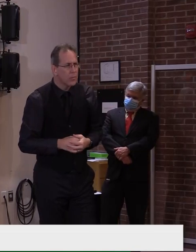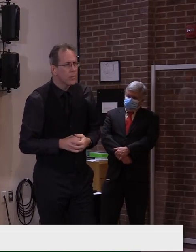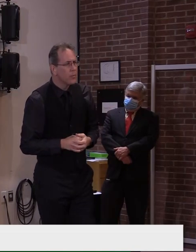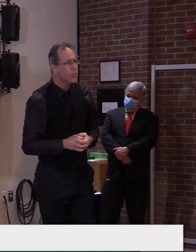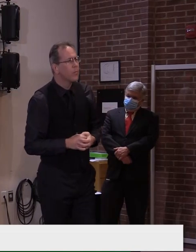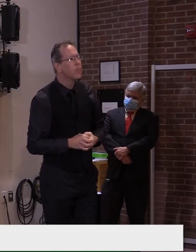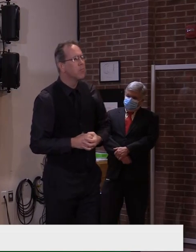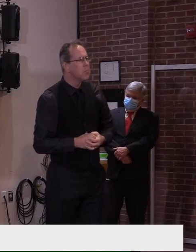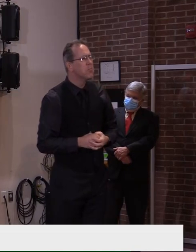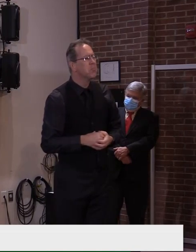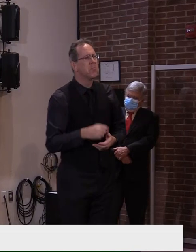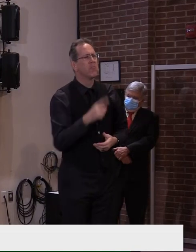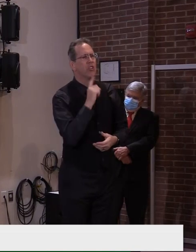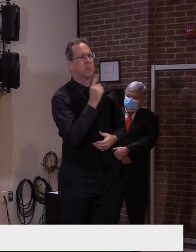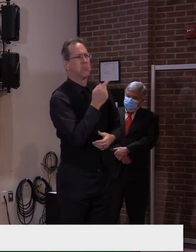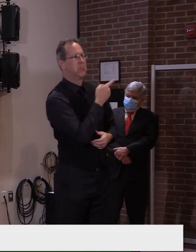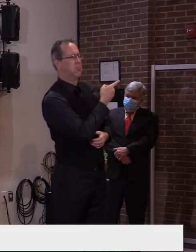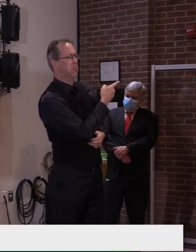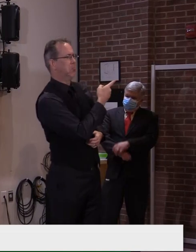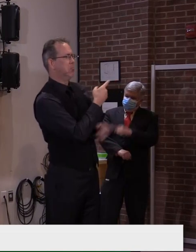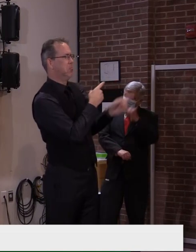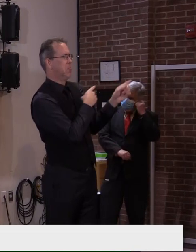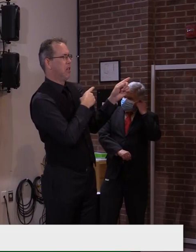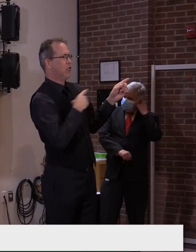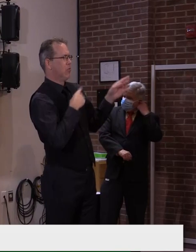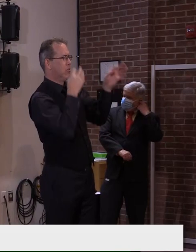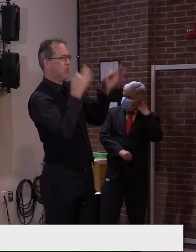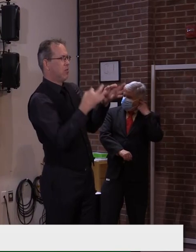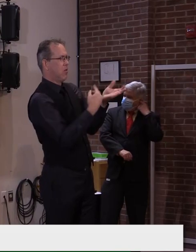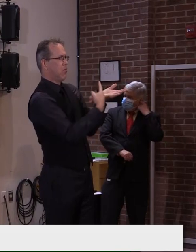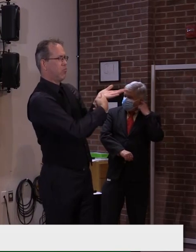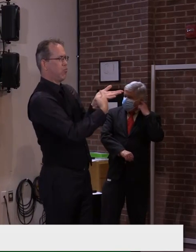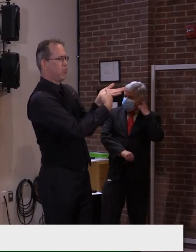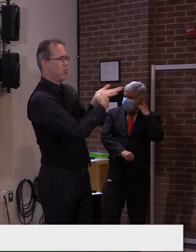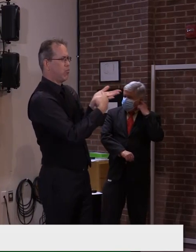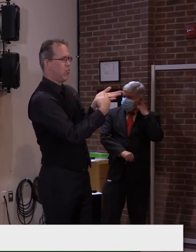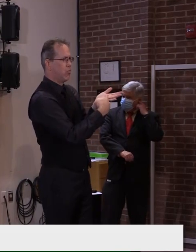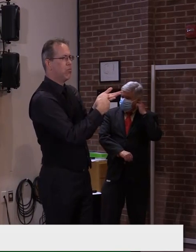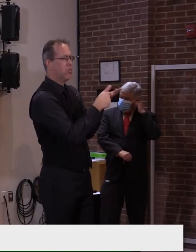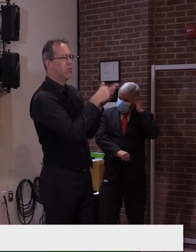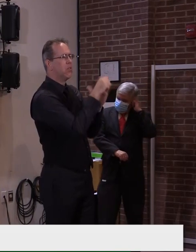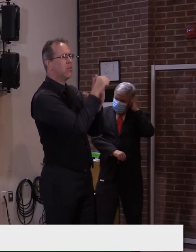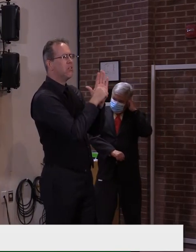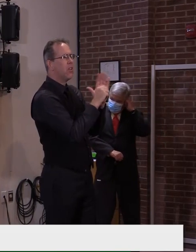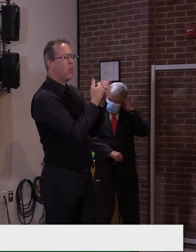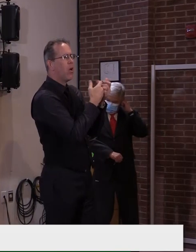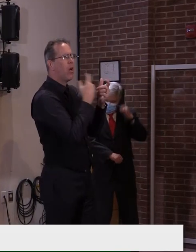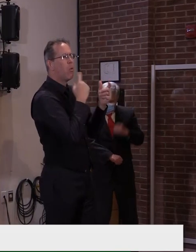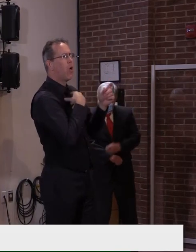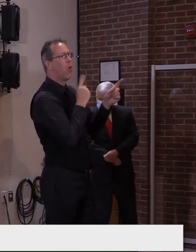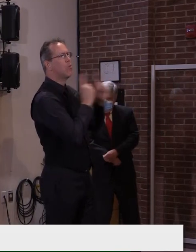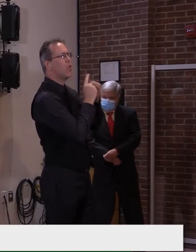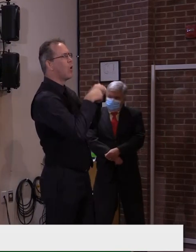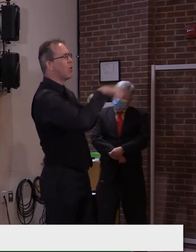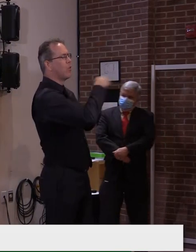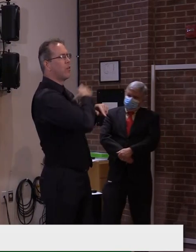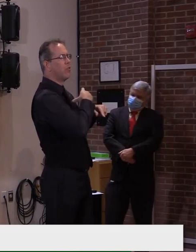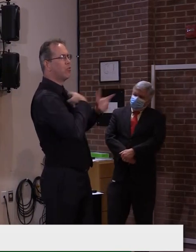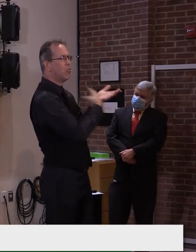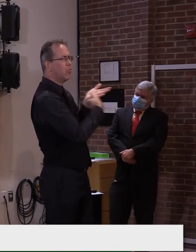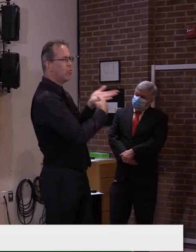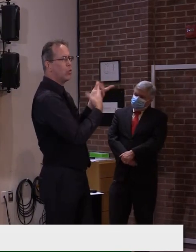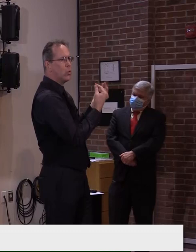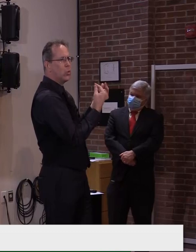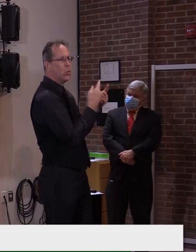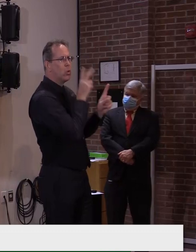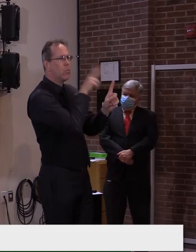an interest in this, as well as the Secretary of State, and we'll be getting together with them to give any advice we can.